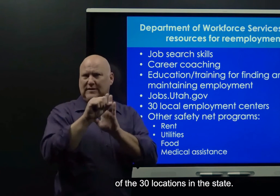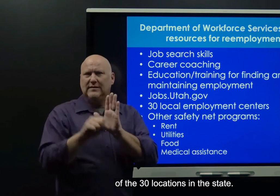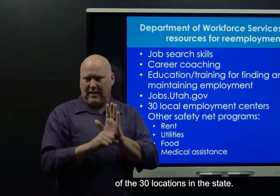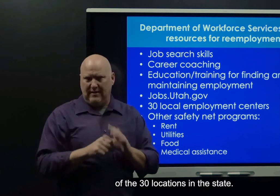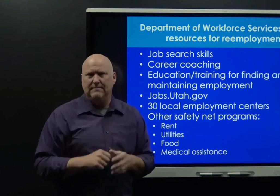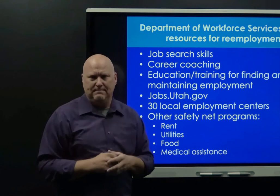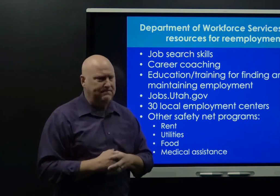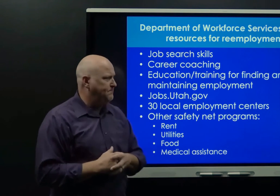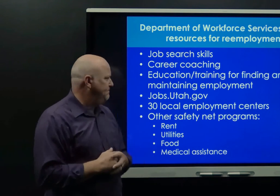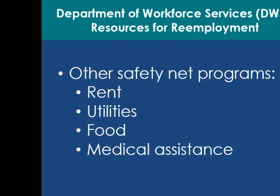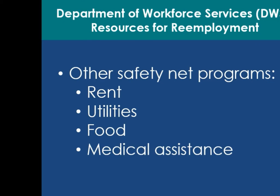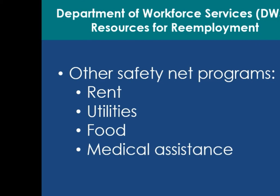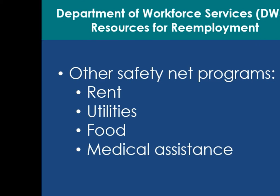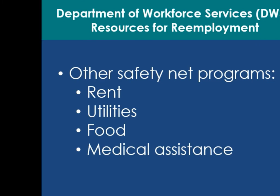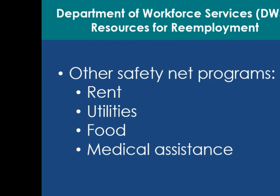state.